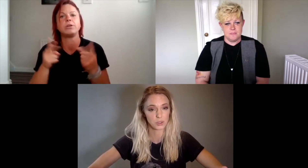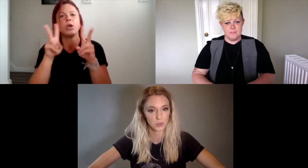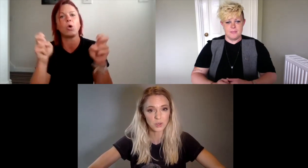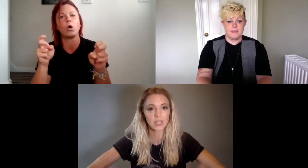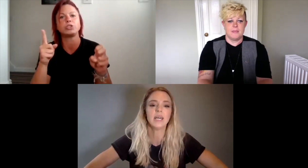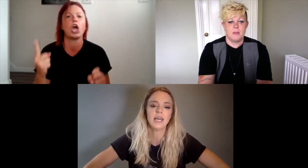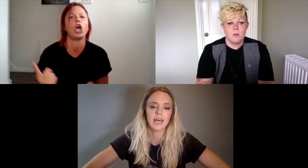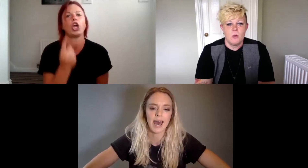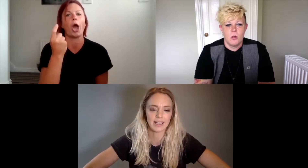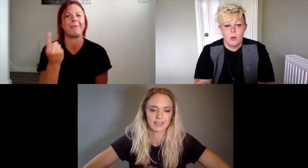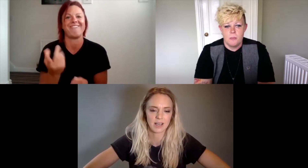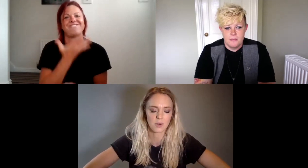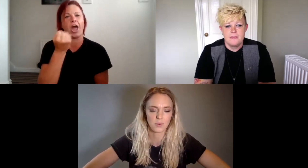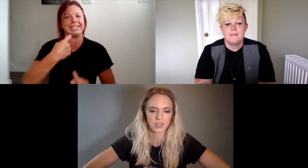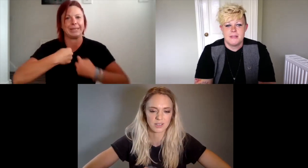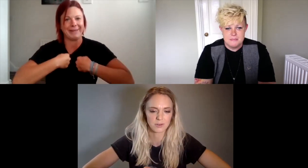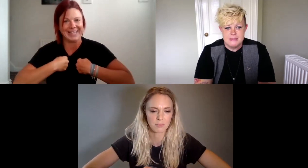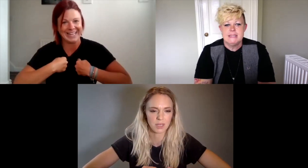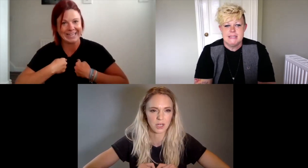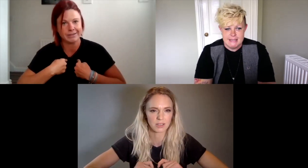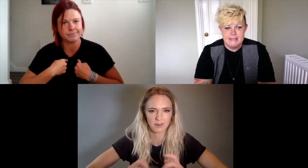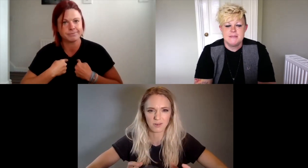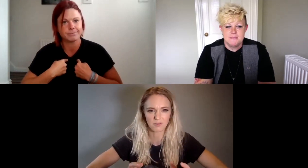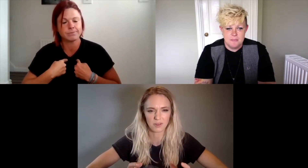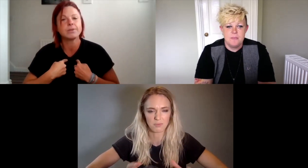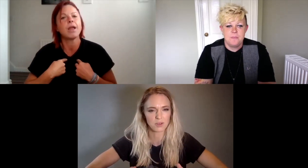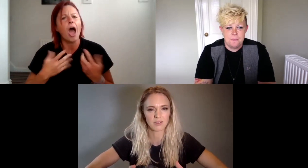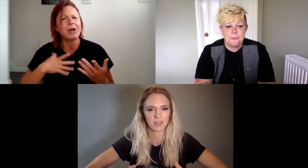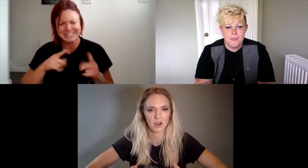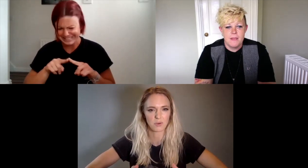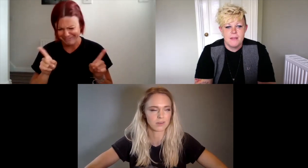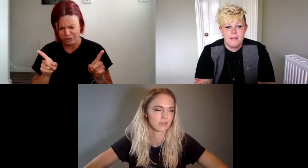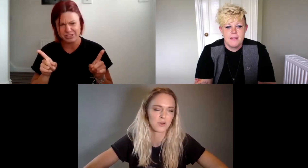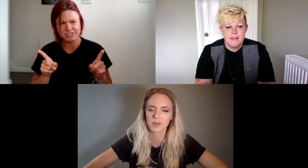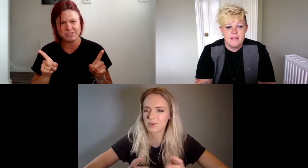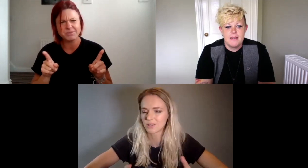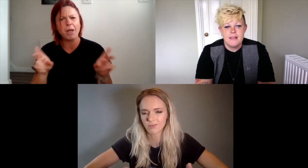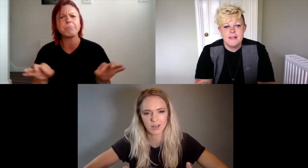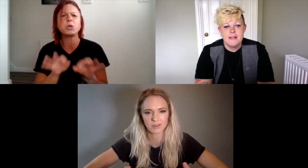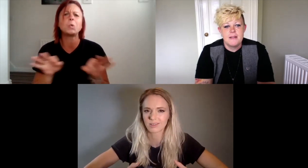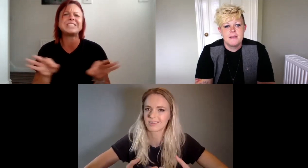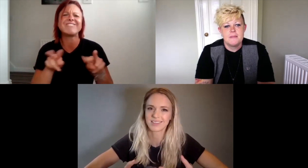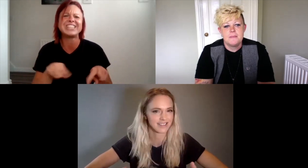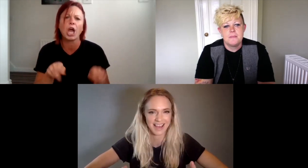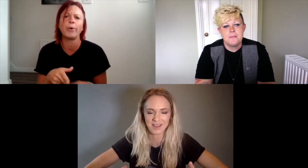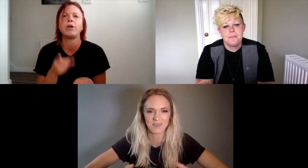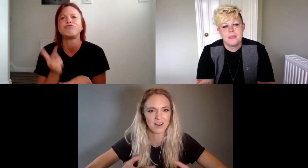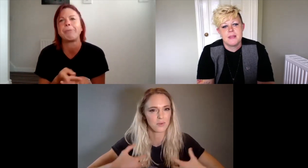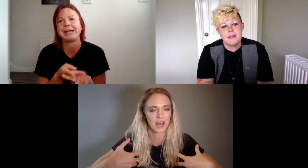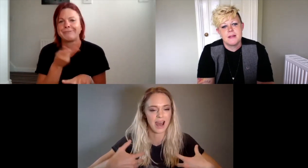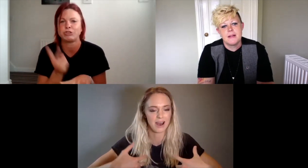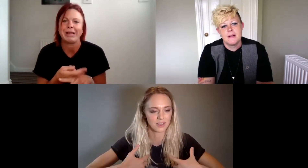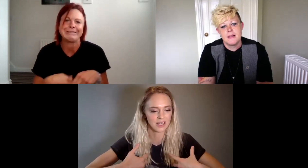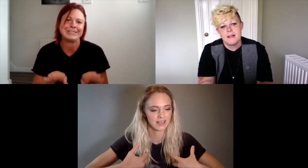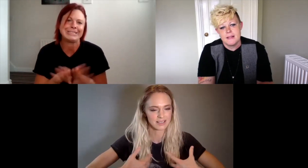You Want to Talk. And I wanted to do something different for the music video because so many music videos are just the same and I